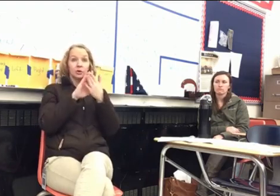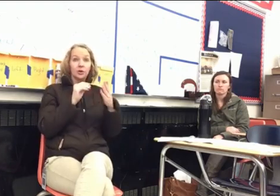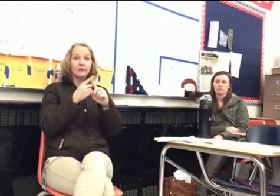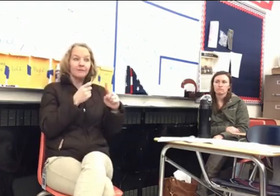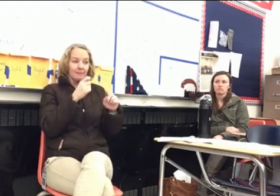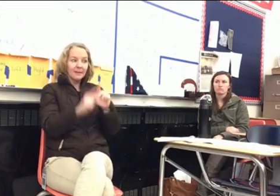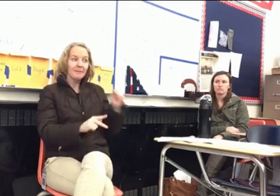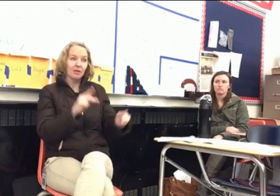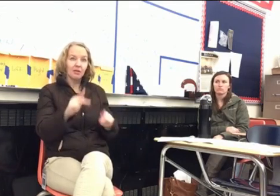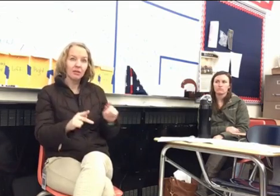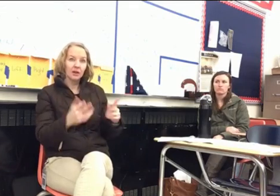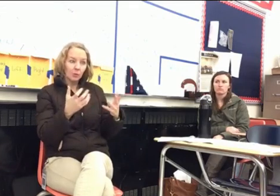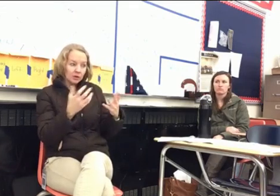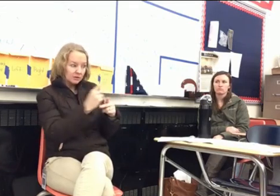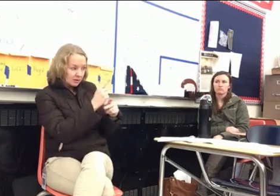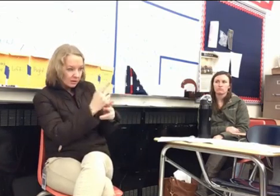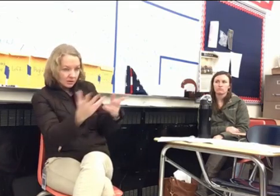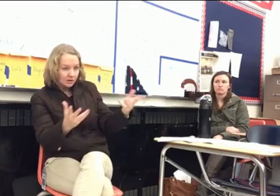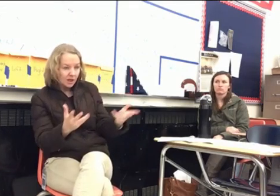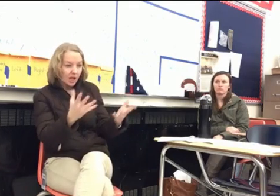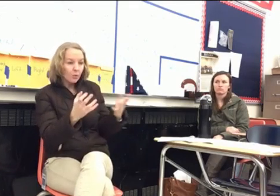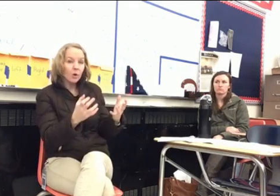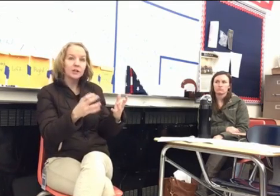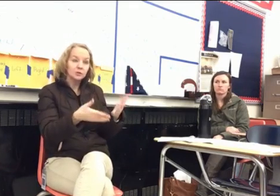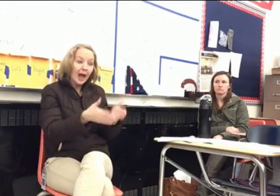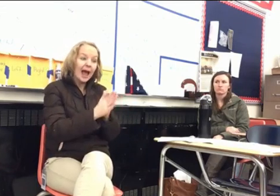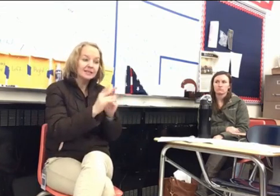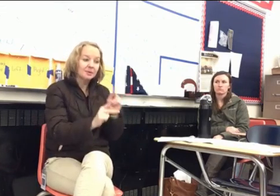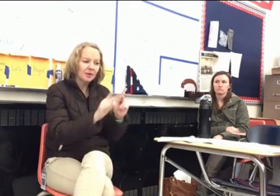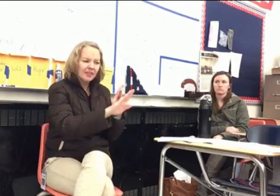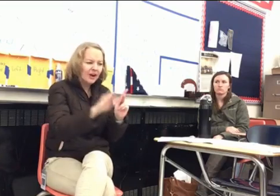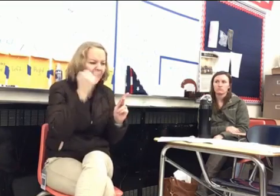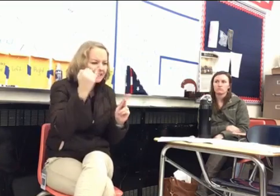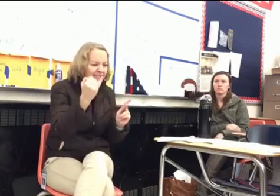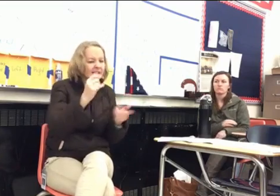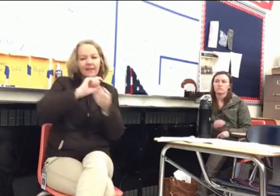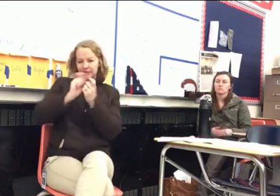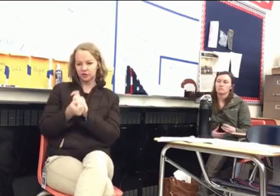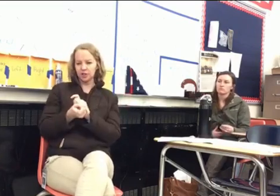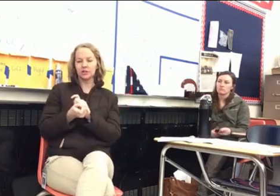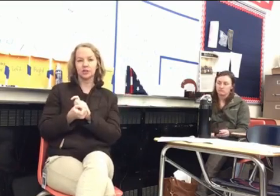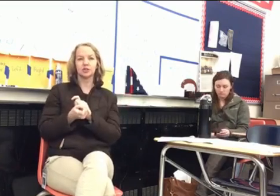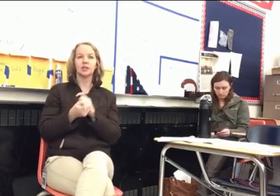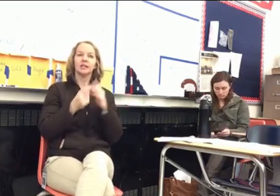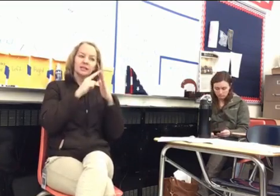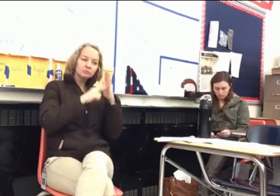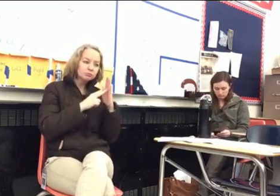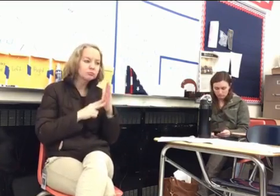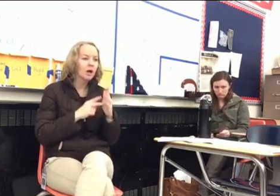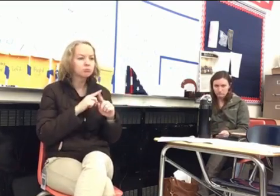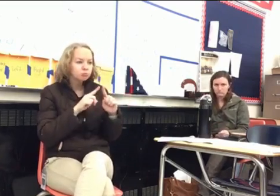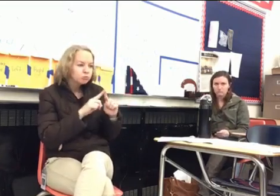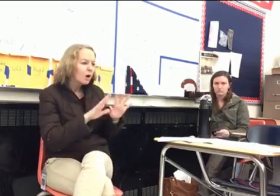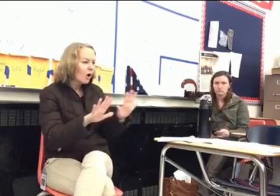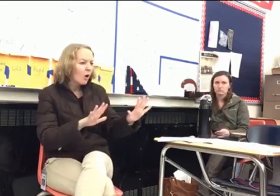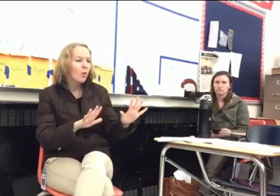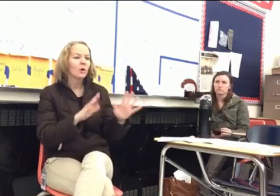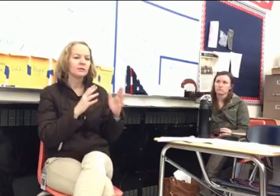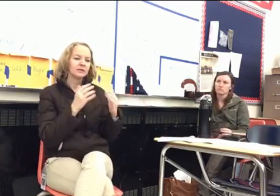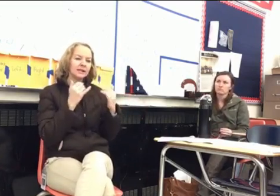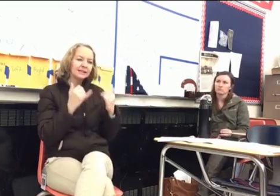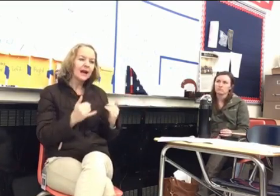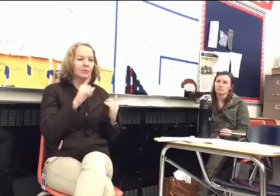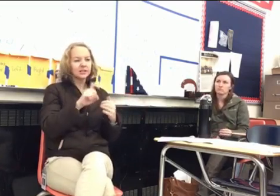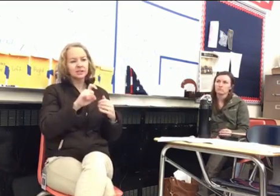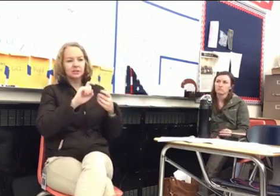from the people, right? He took people's ideas and he actually wanted to make change. He read Jacob Riis and he said, now we need to make tenement laws.